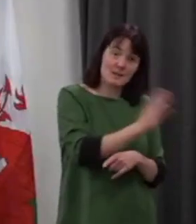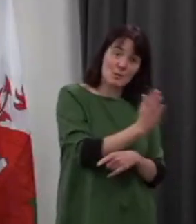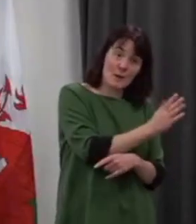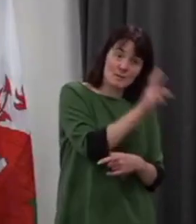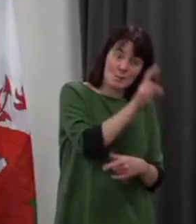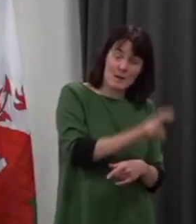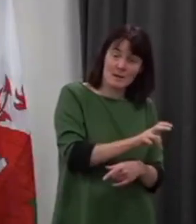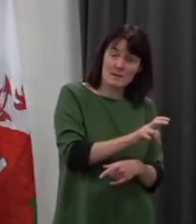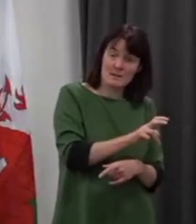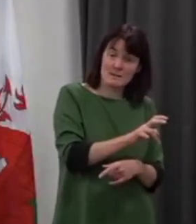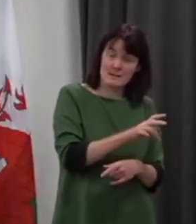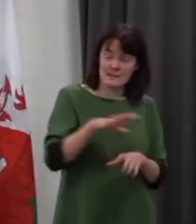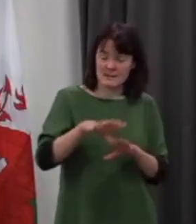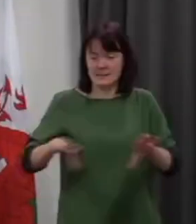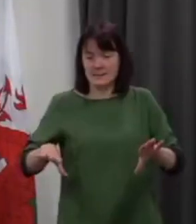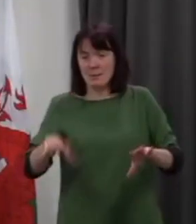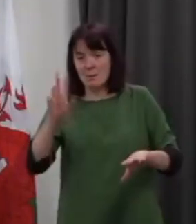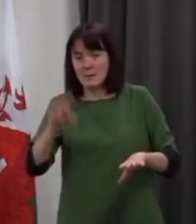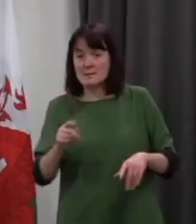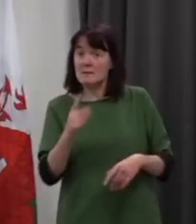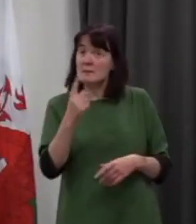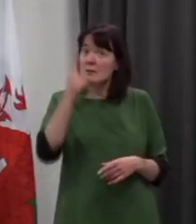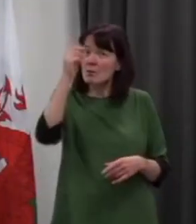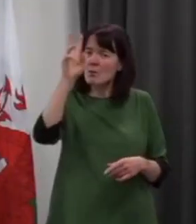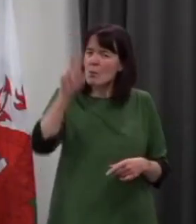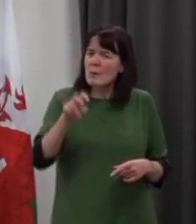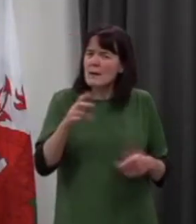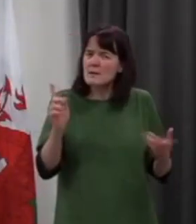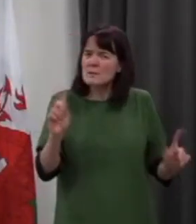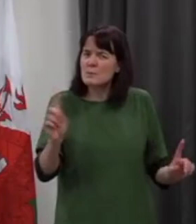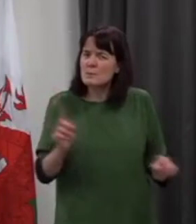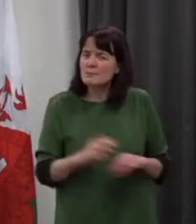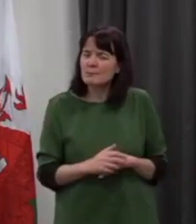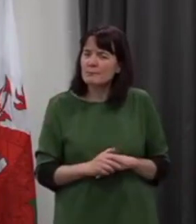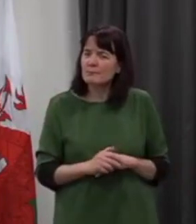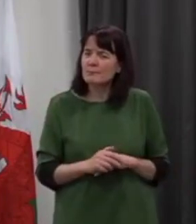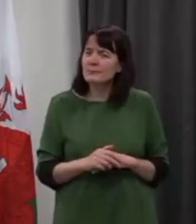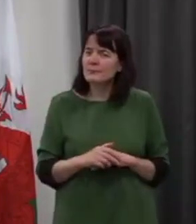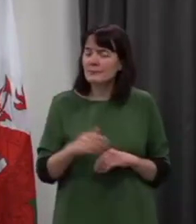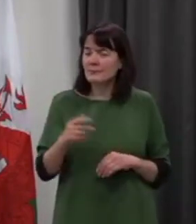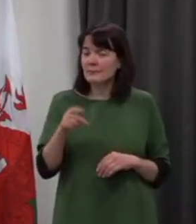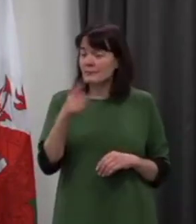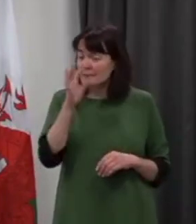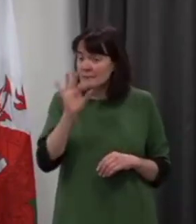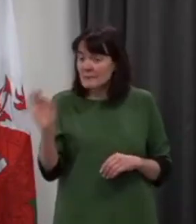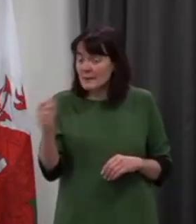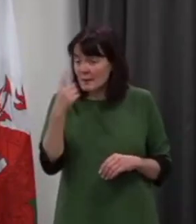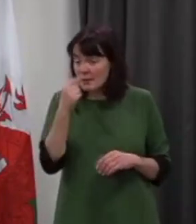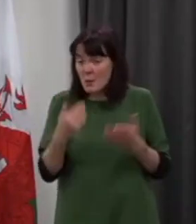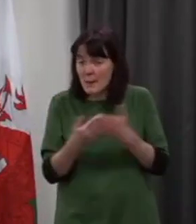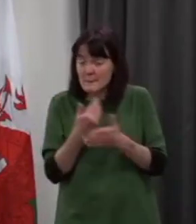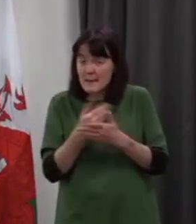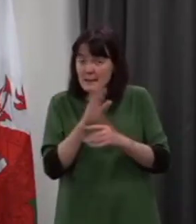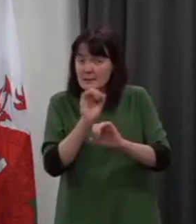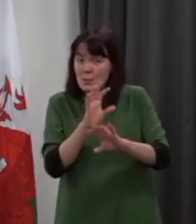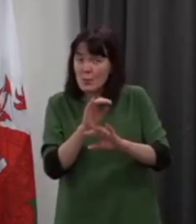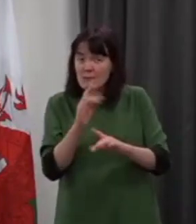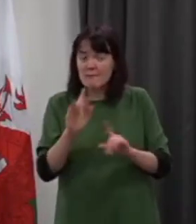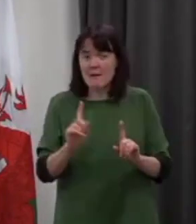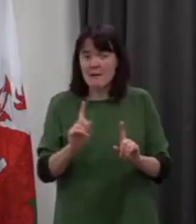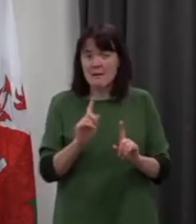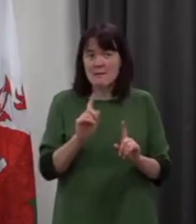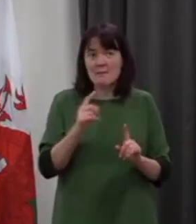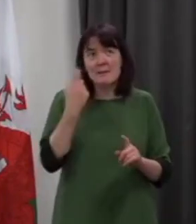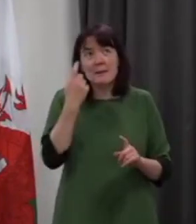What about North Wales? Could you give us an update in terms of the thinking there and how much work has gone into a potential site in